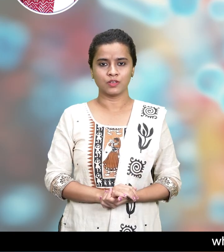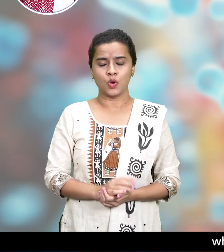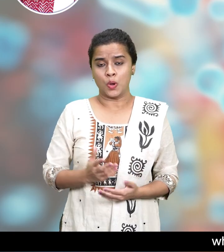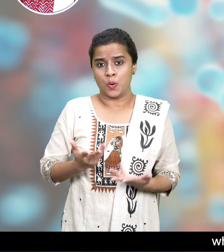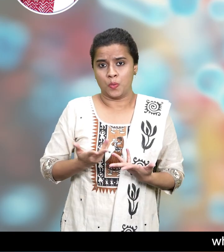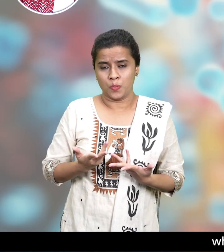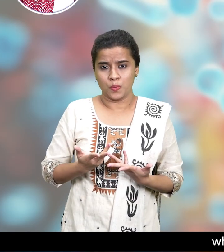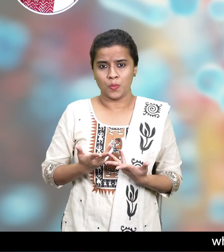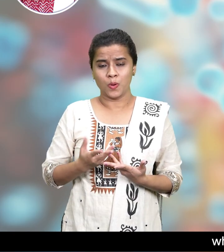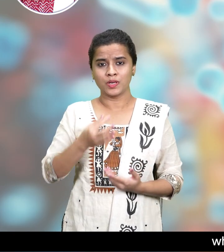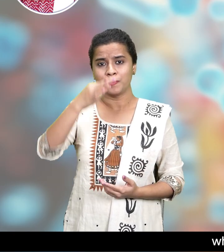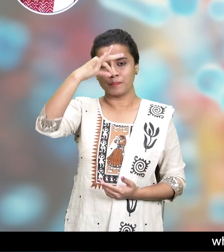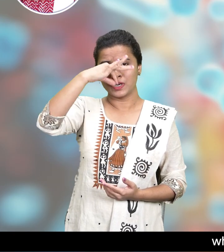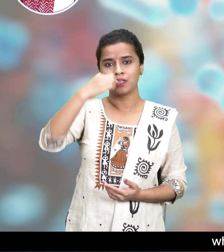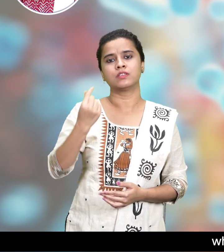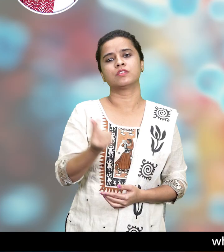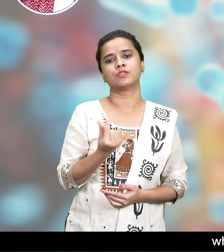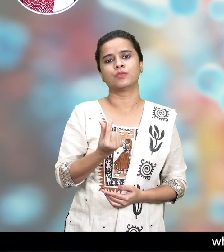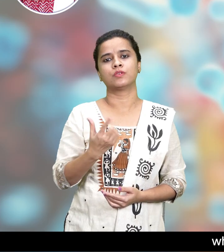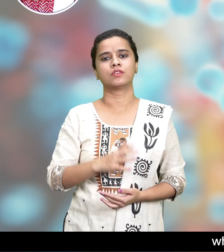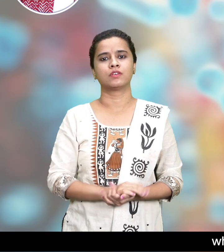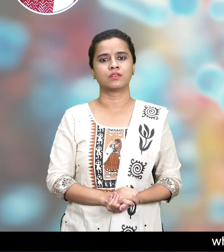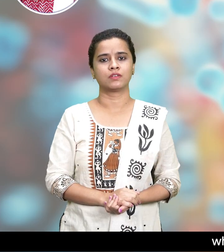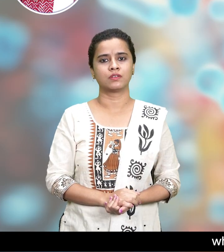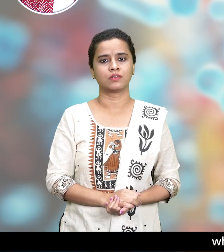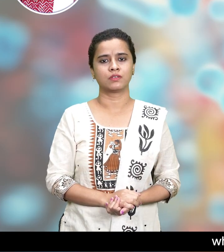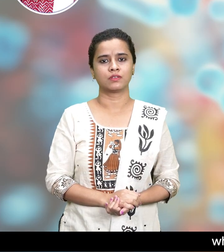what kind of treatment to use.